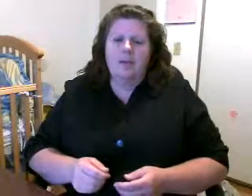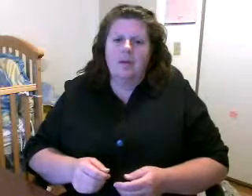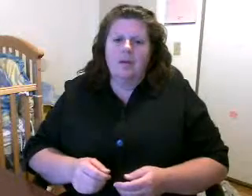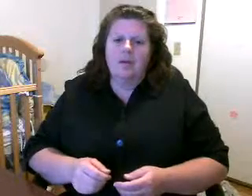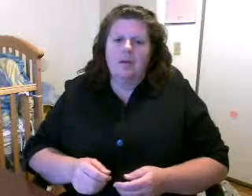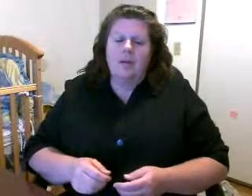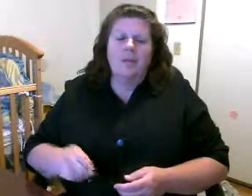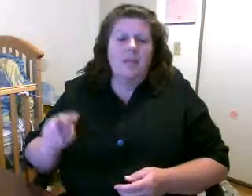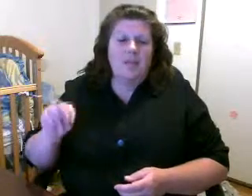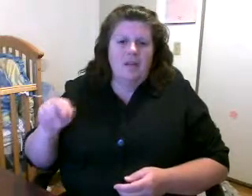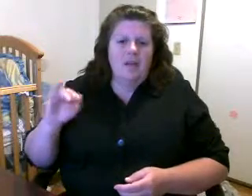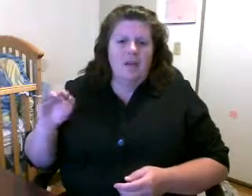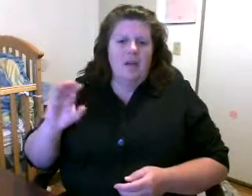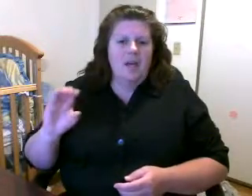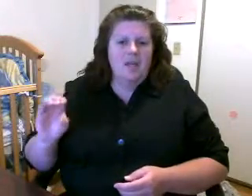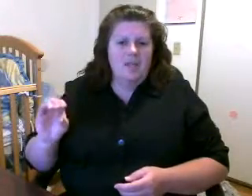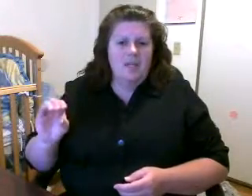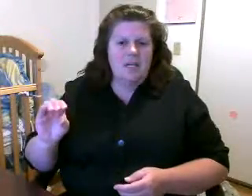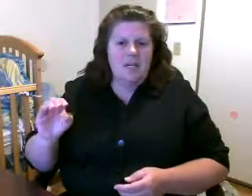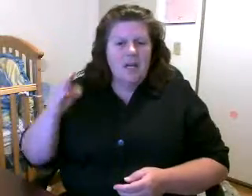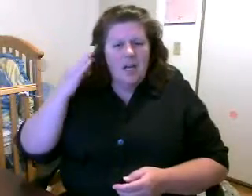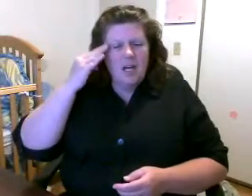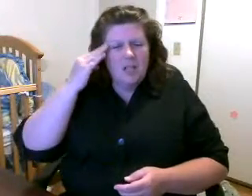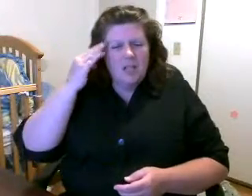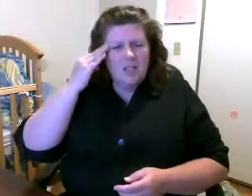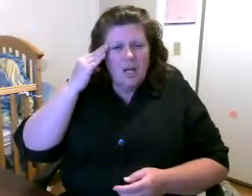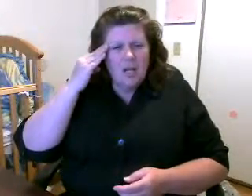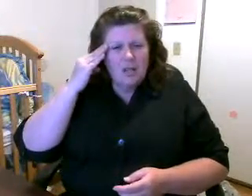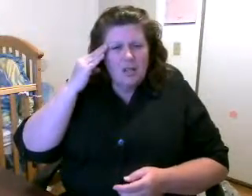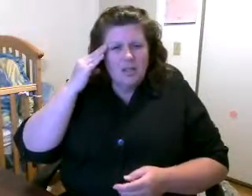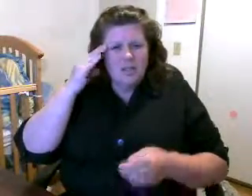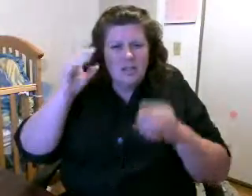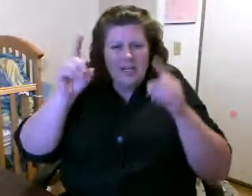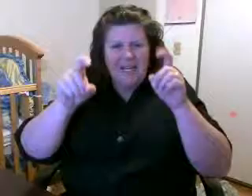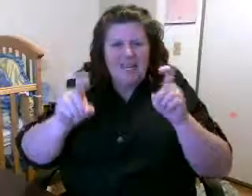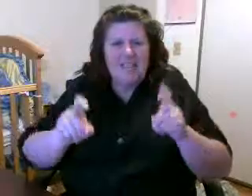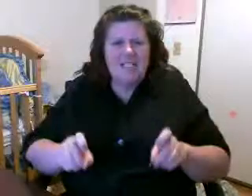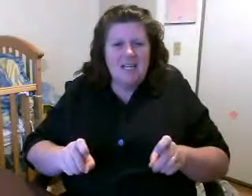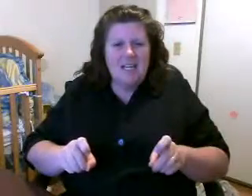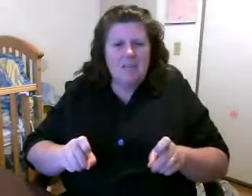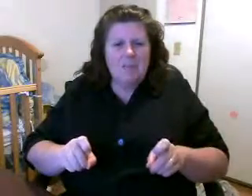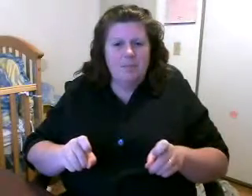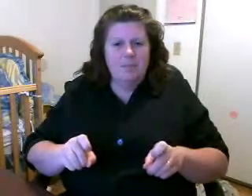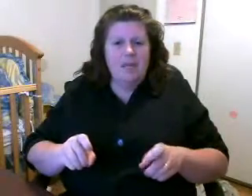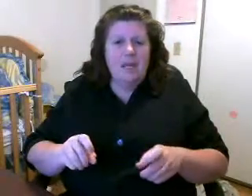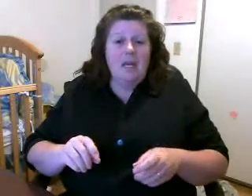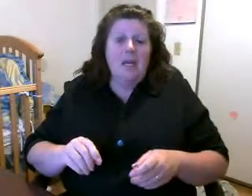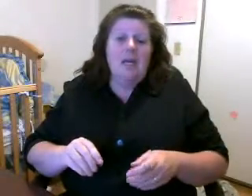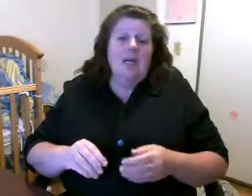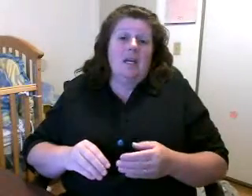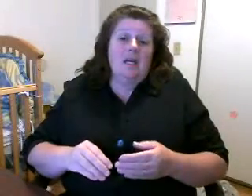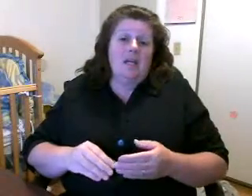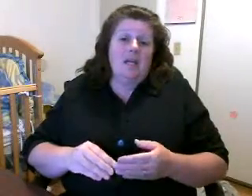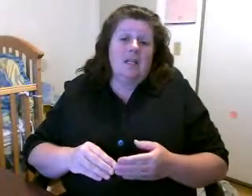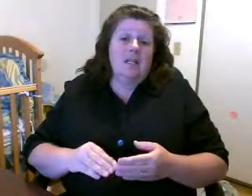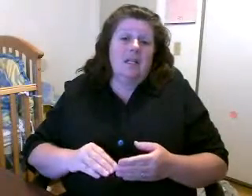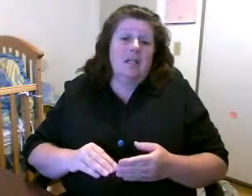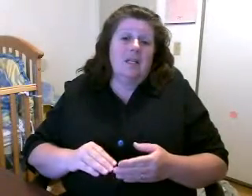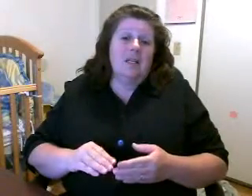which is the NIC written test, and where I stopped on the last video was task number 8. So I'm going to